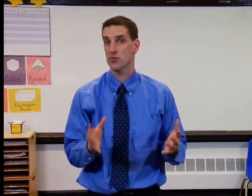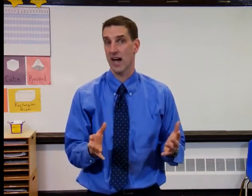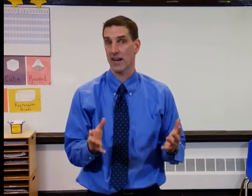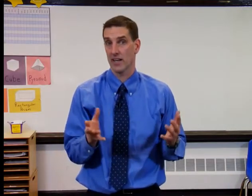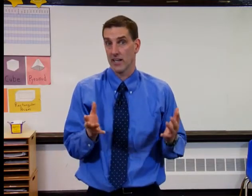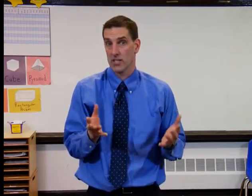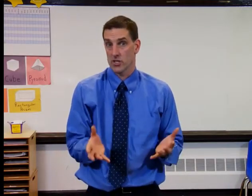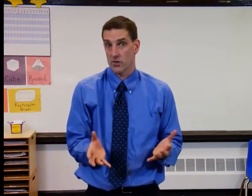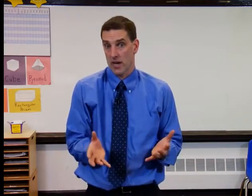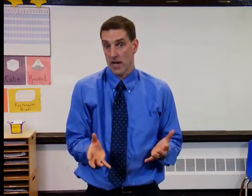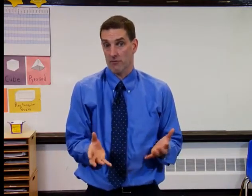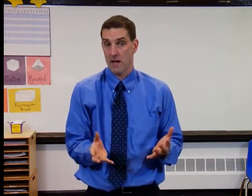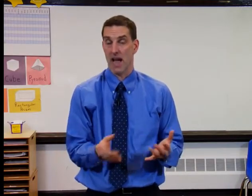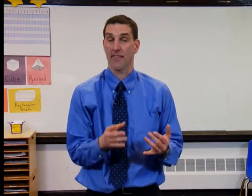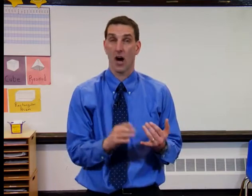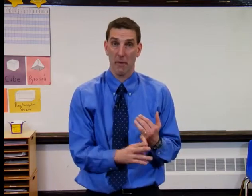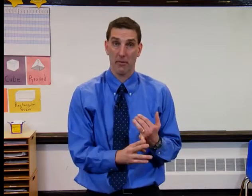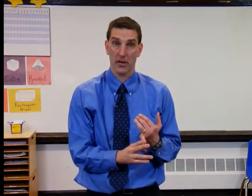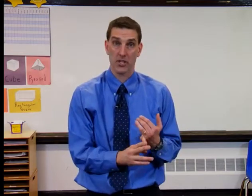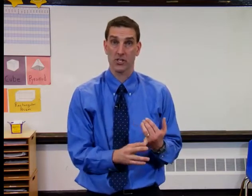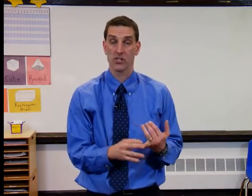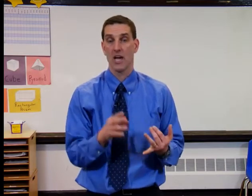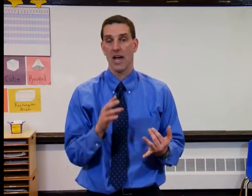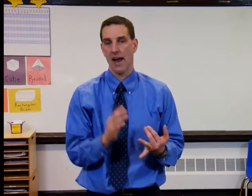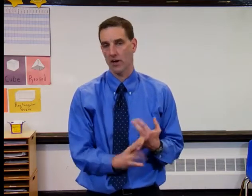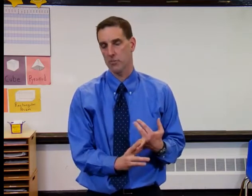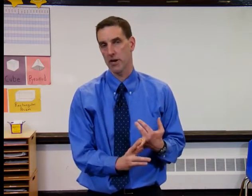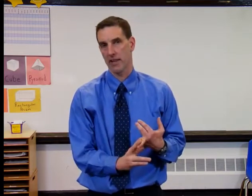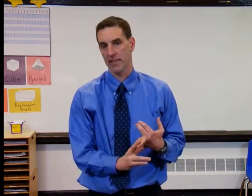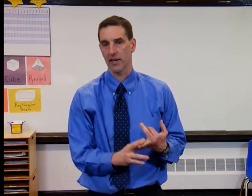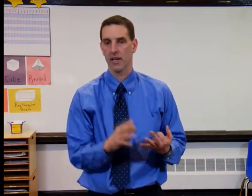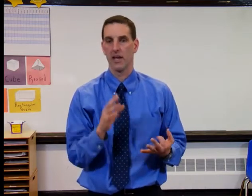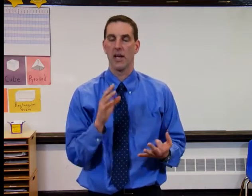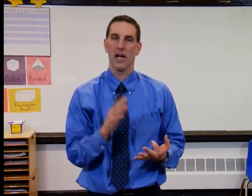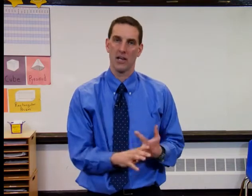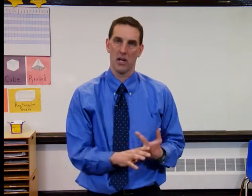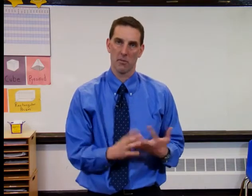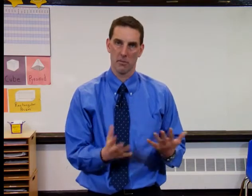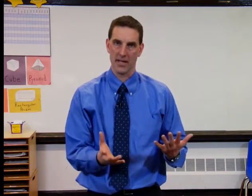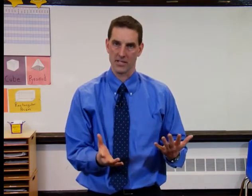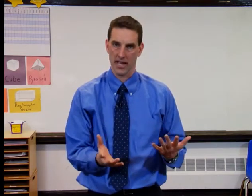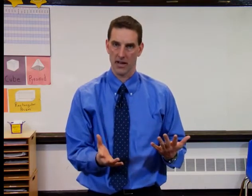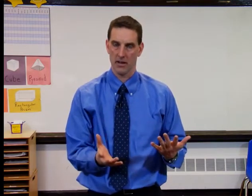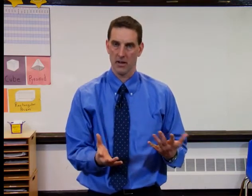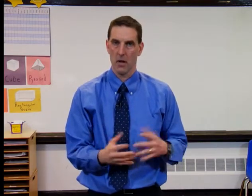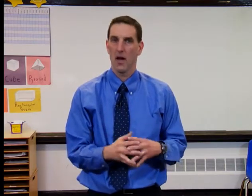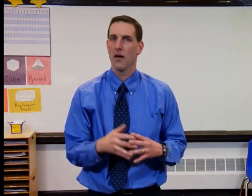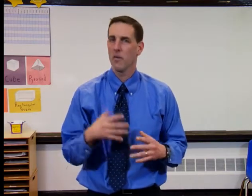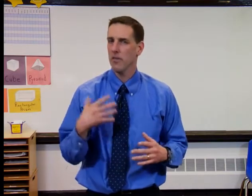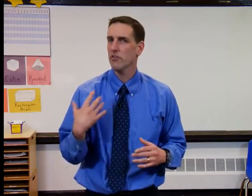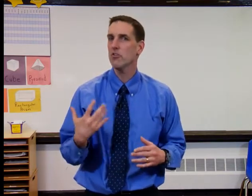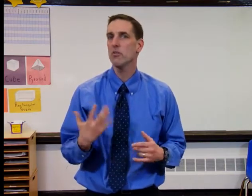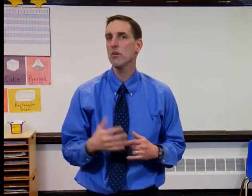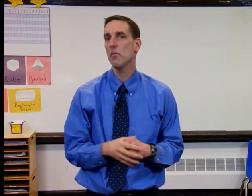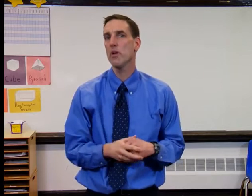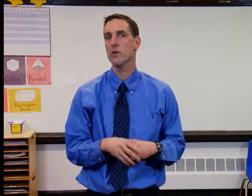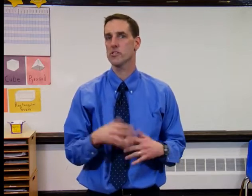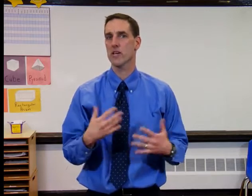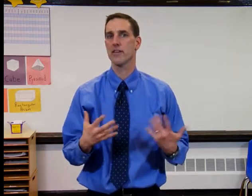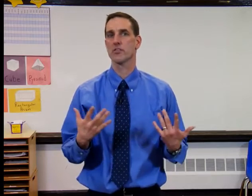abstract strand of math: operations, algebraic thinking, and number-based 10. This is one of the reasons I think this is